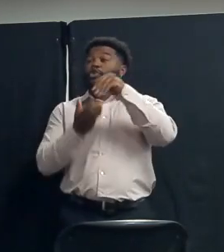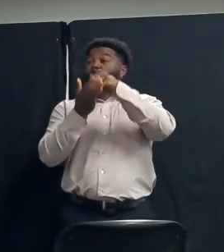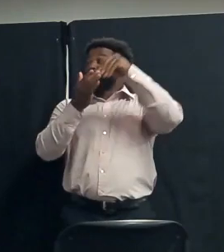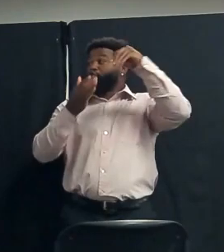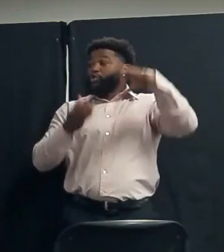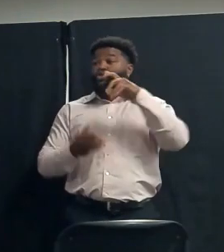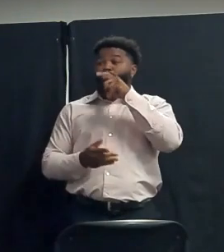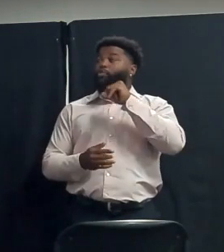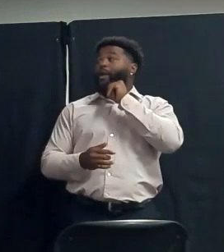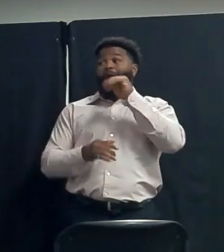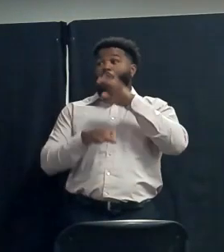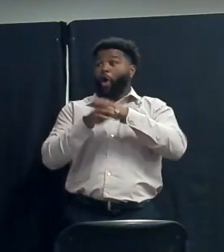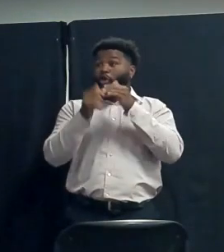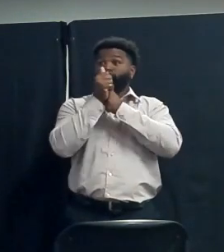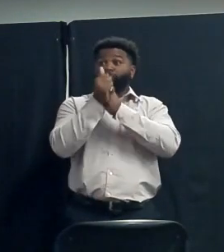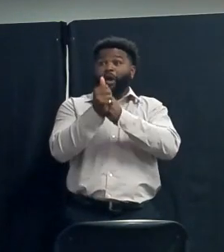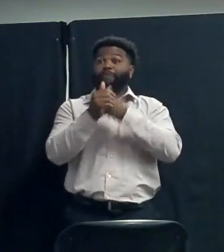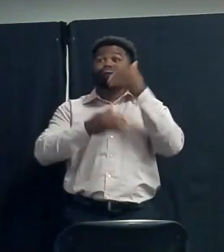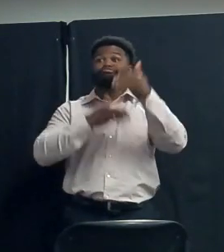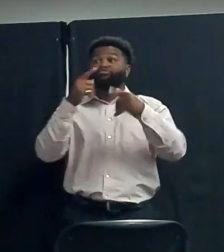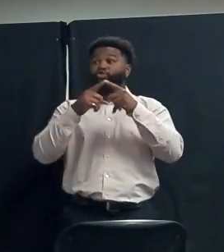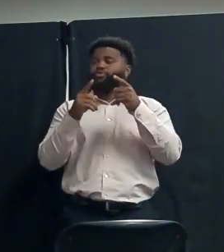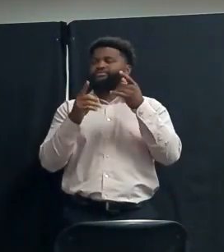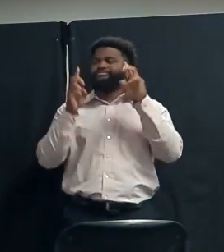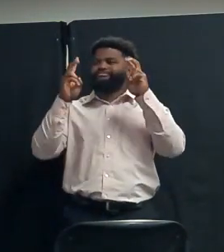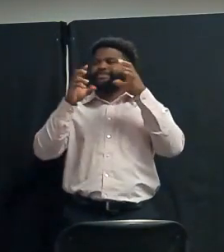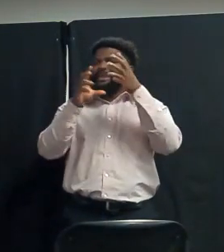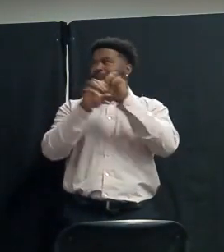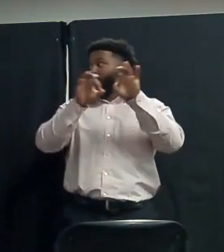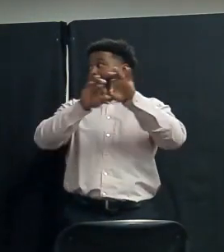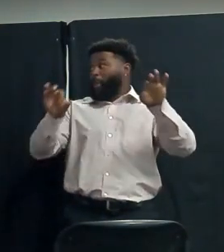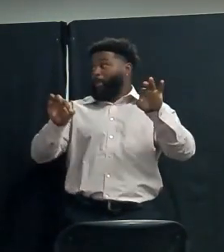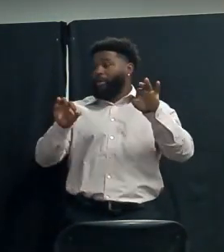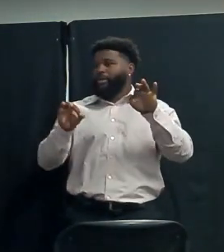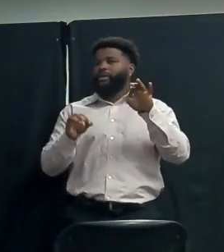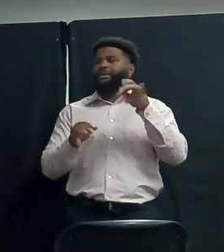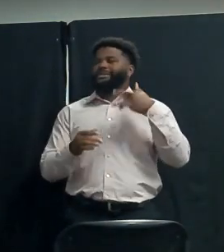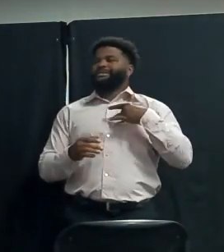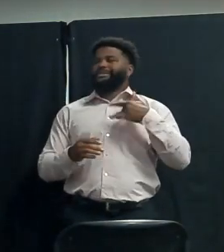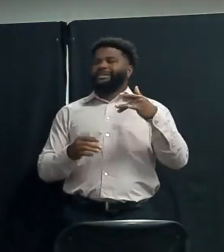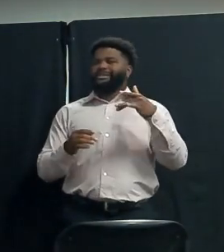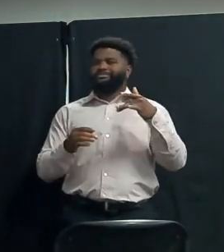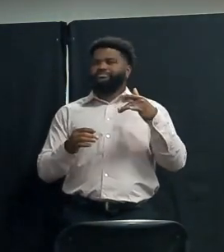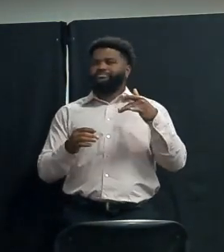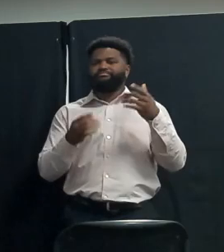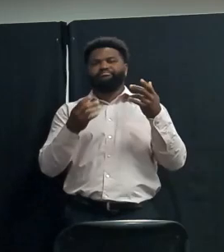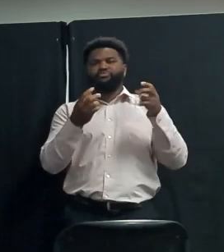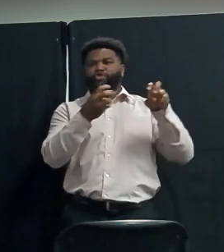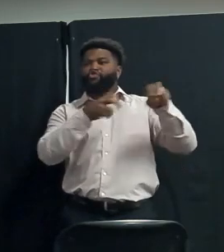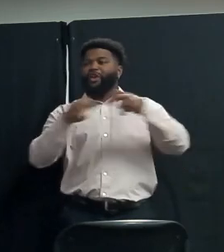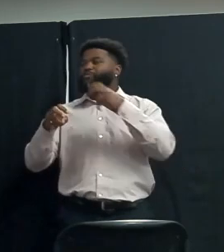are not on track to earn a diploma are transferred